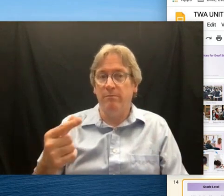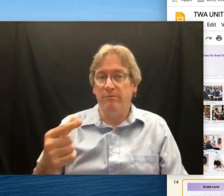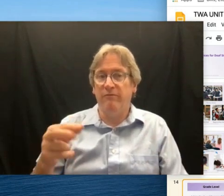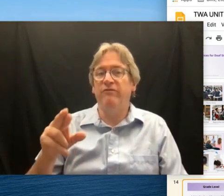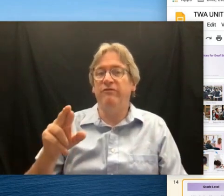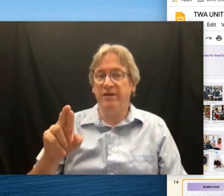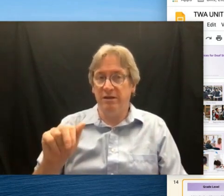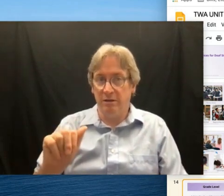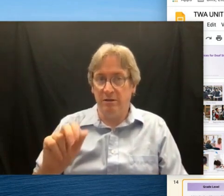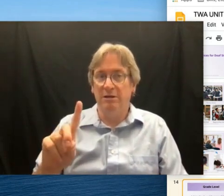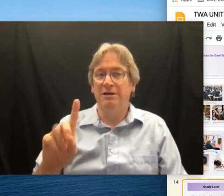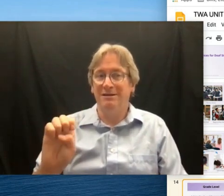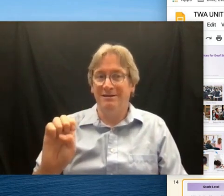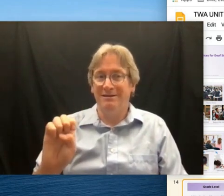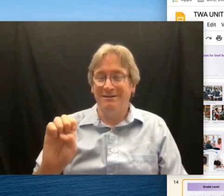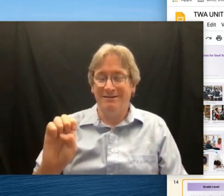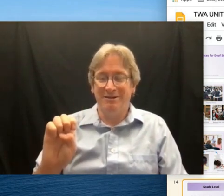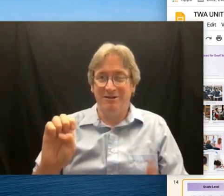want to feel